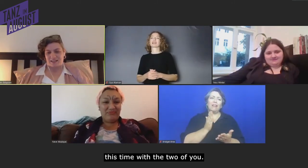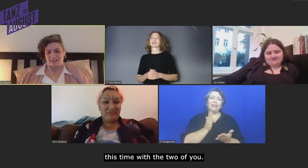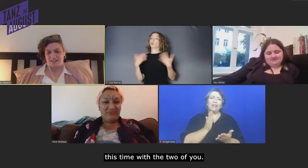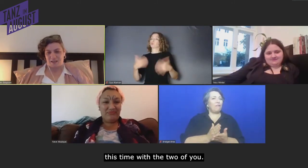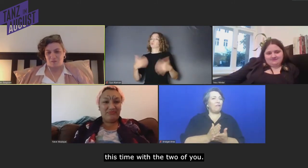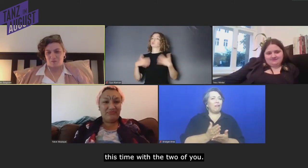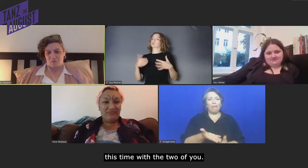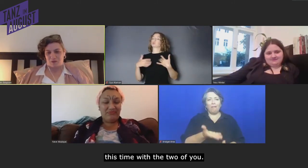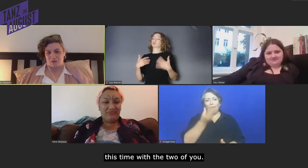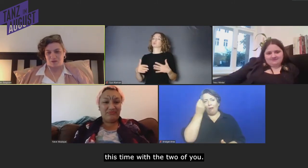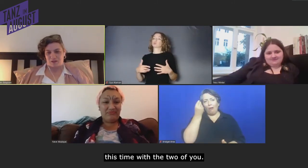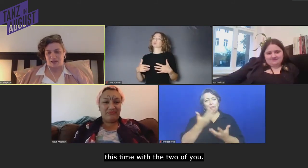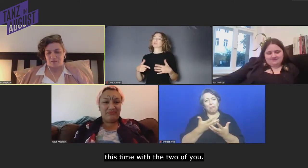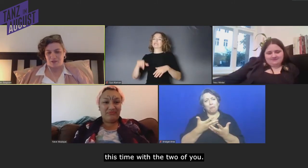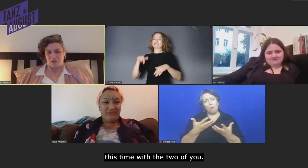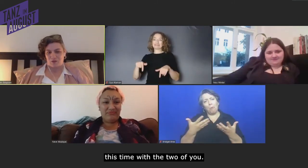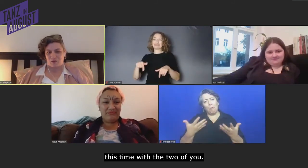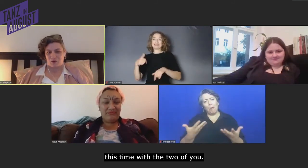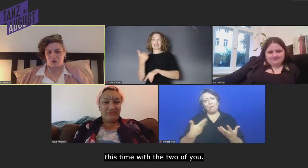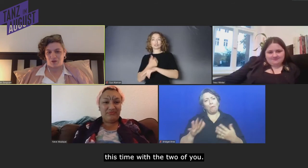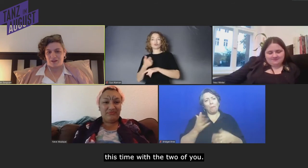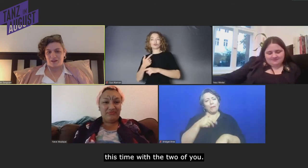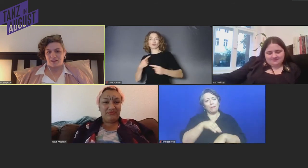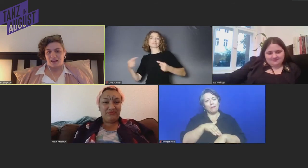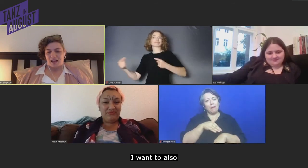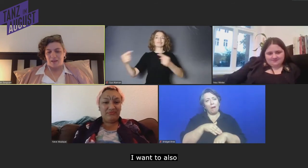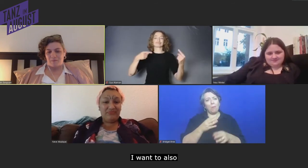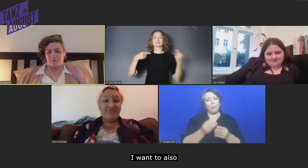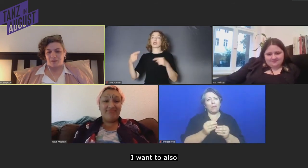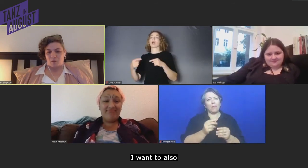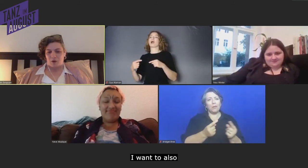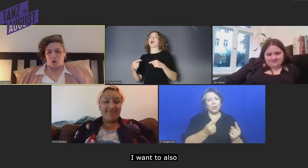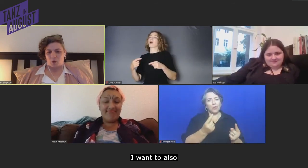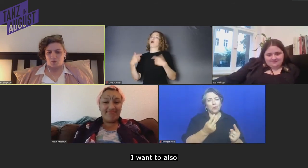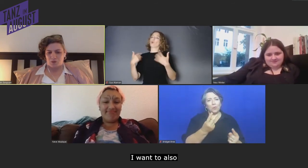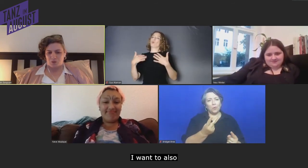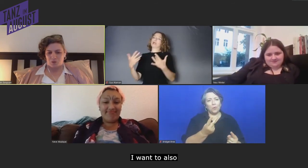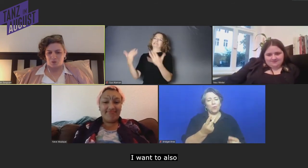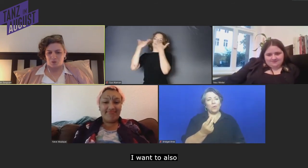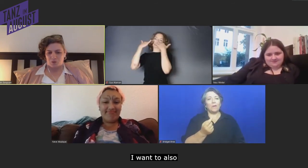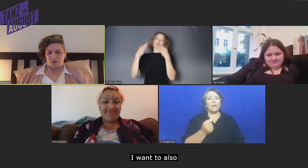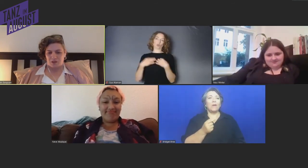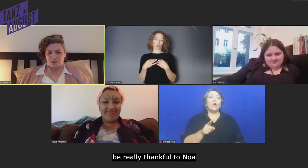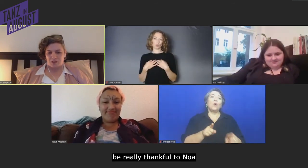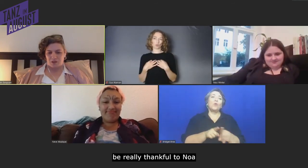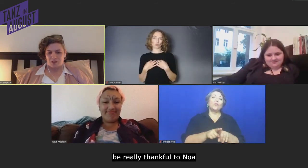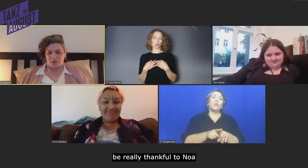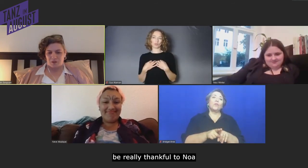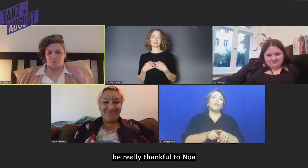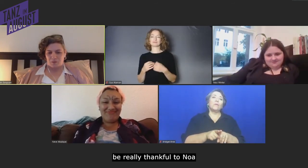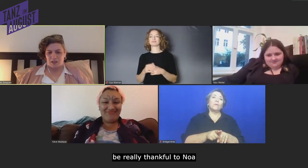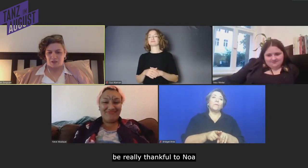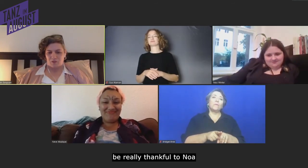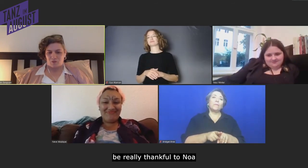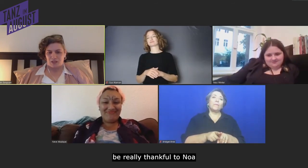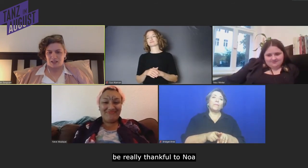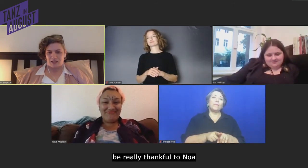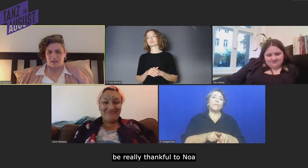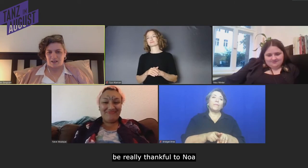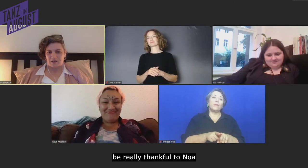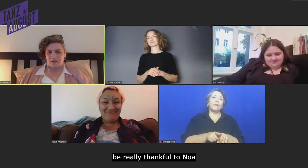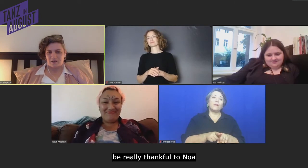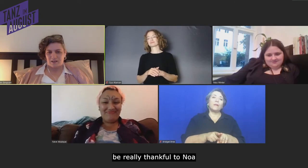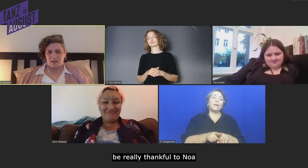this time with the two of you. I want to also be